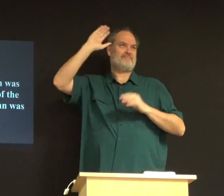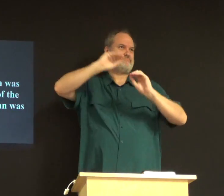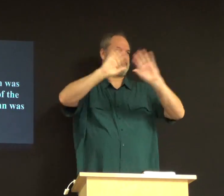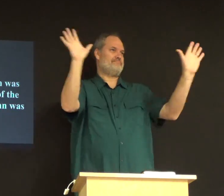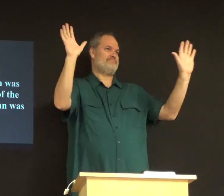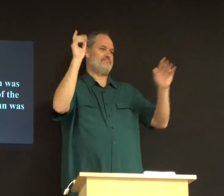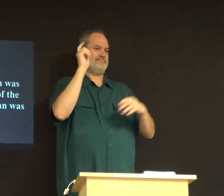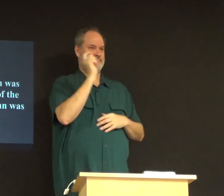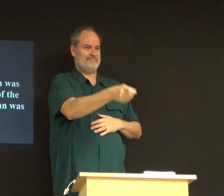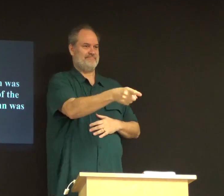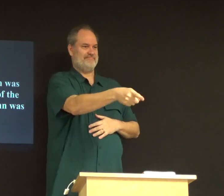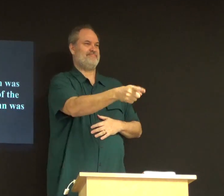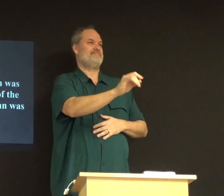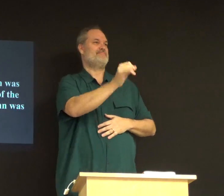The authority was obvious up and down.